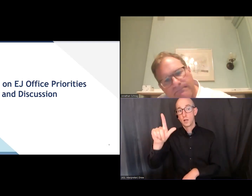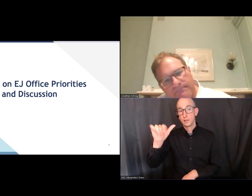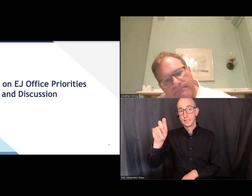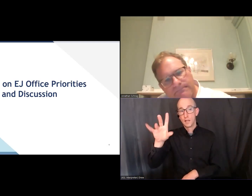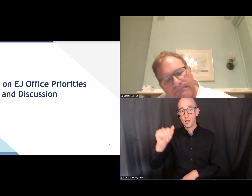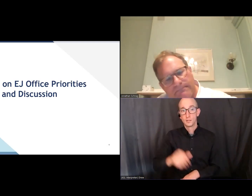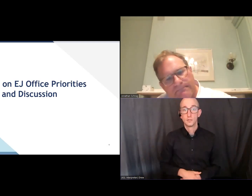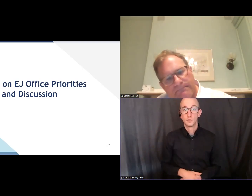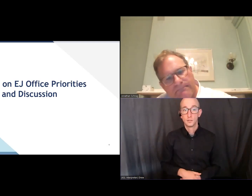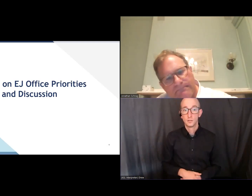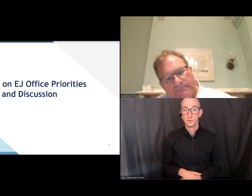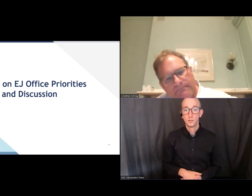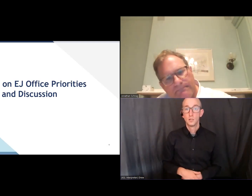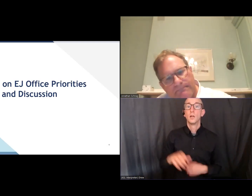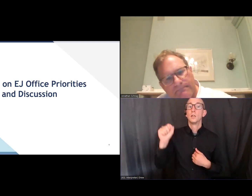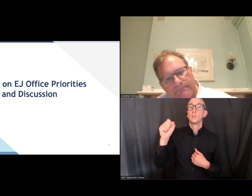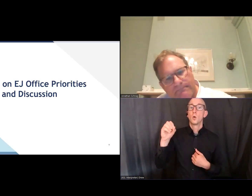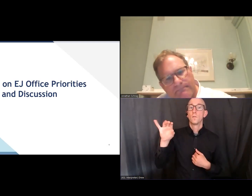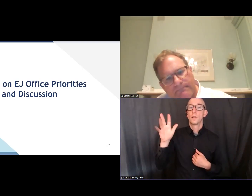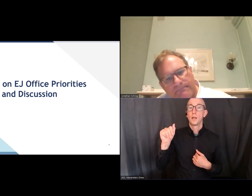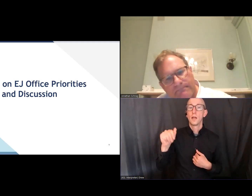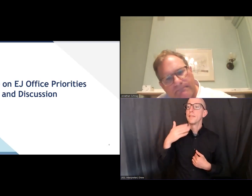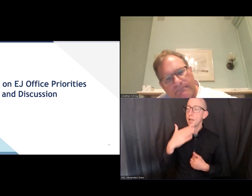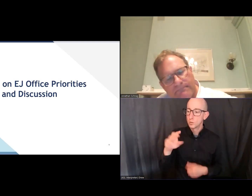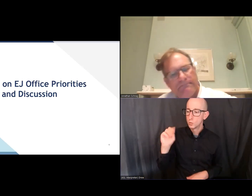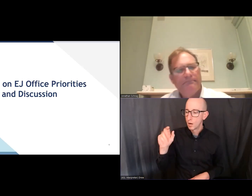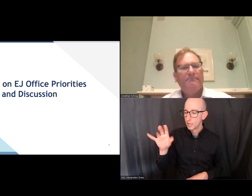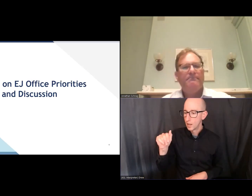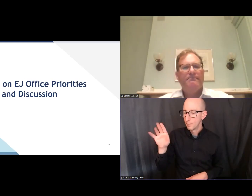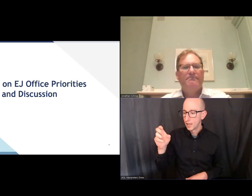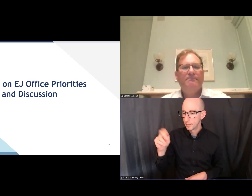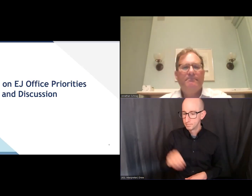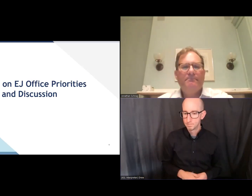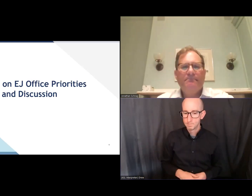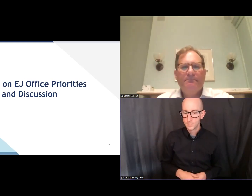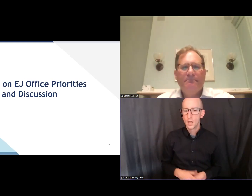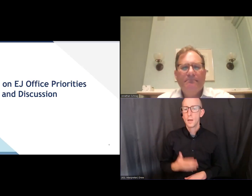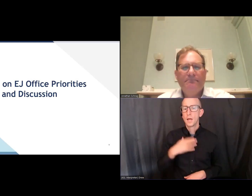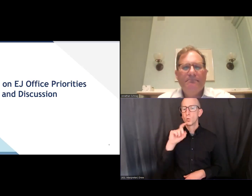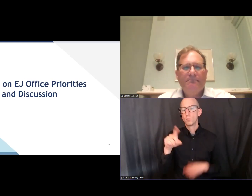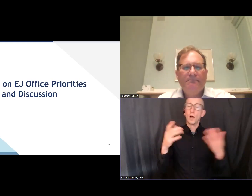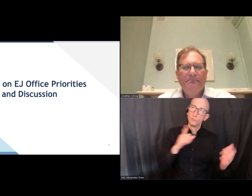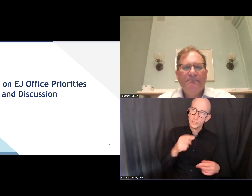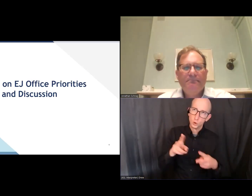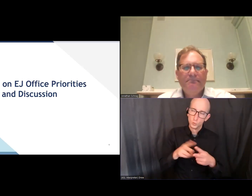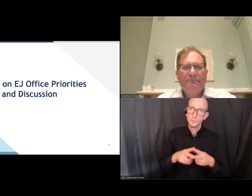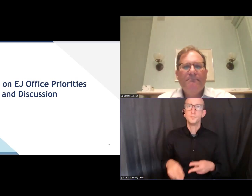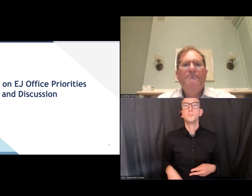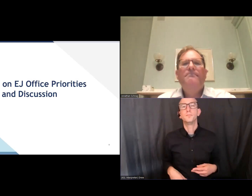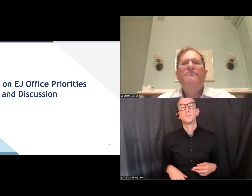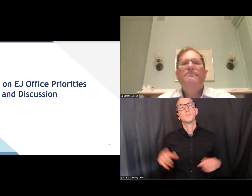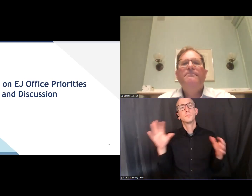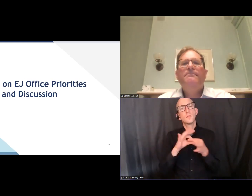Thanks, Maria Belen. My question, well, so I have two. One is in terms of transit, I